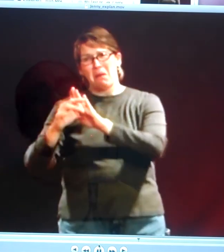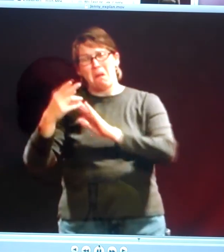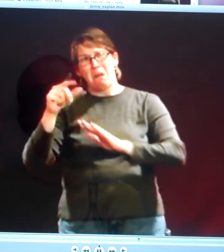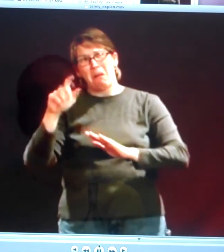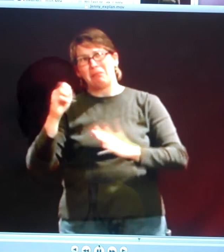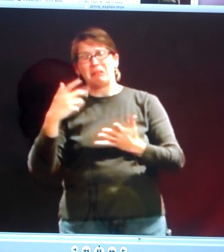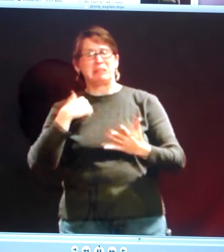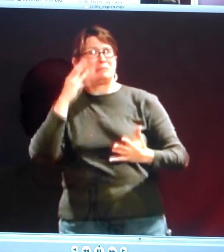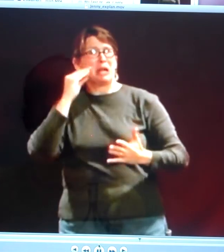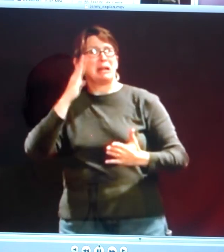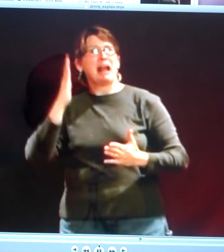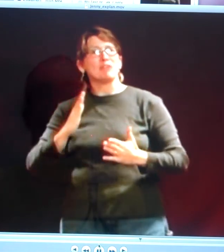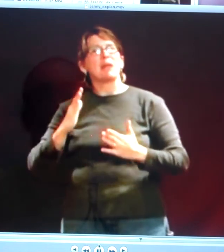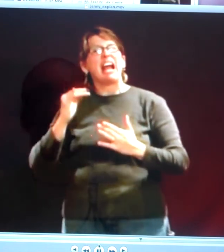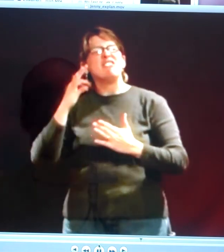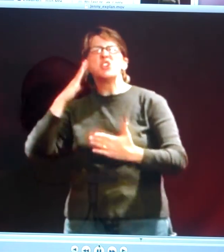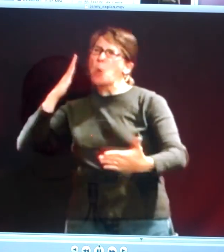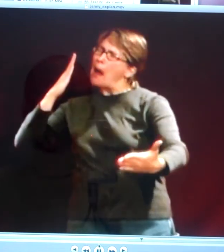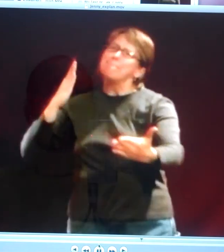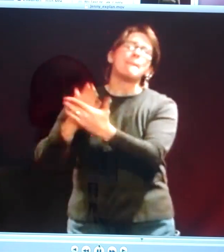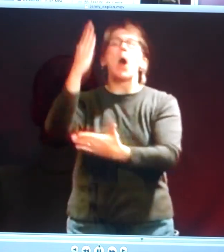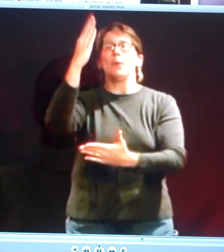Fiber is more or less fine.